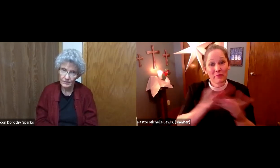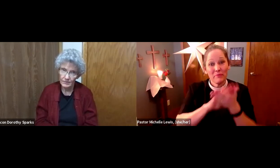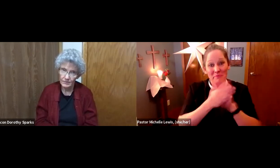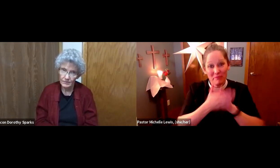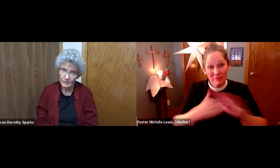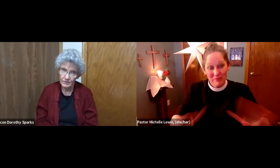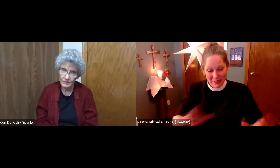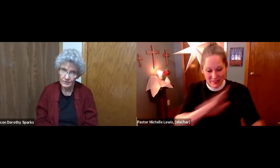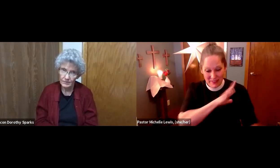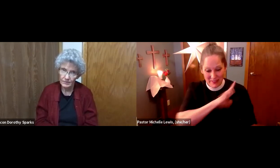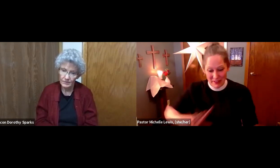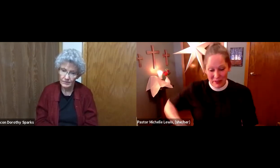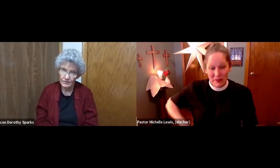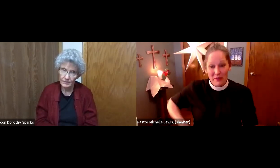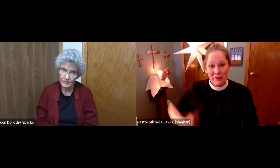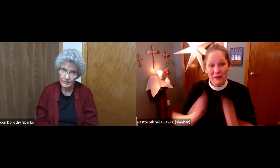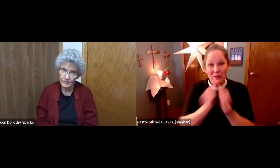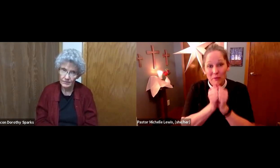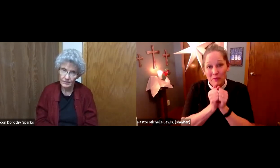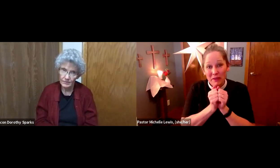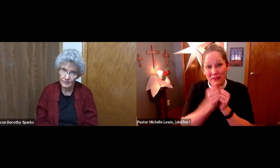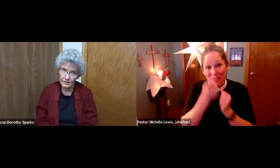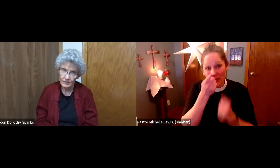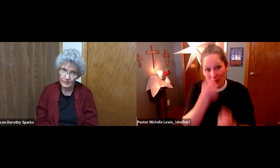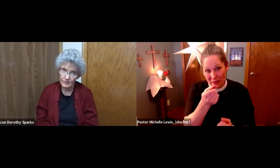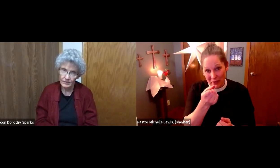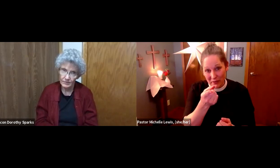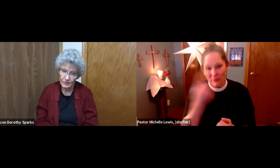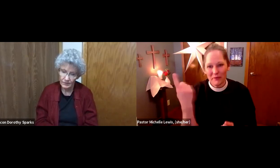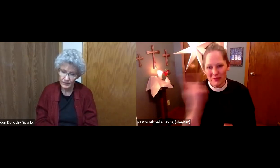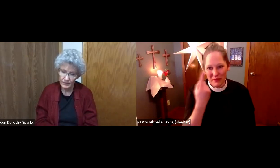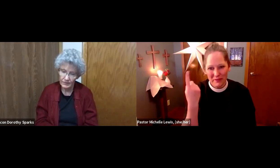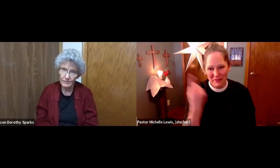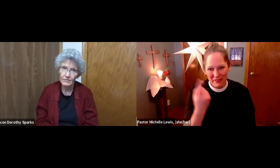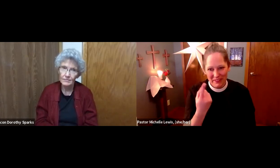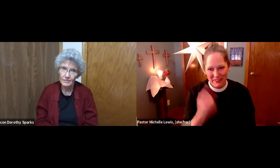And so we say now, the peace from the Lord be with you always,